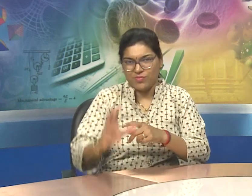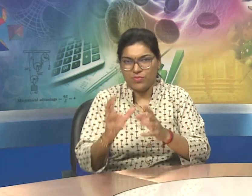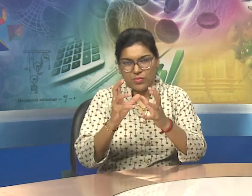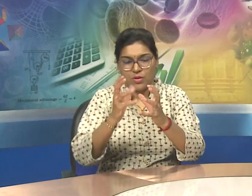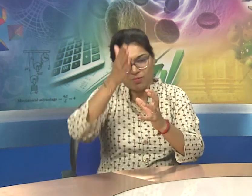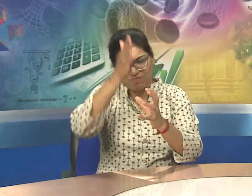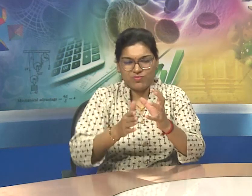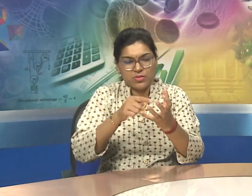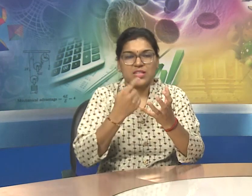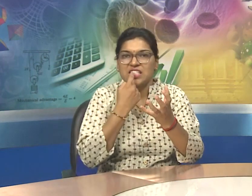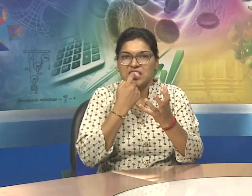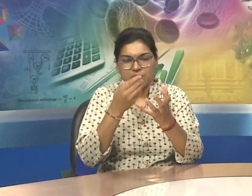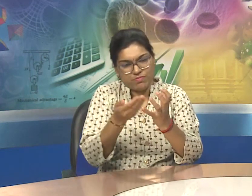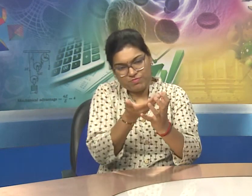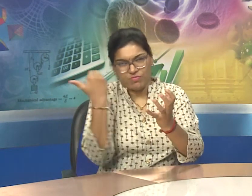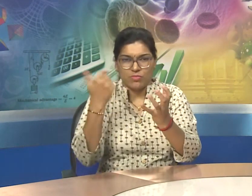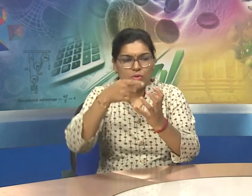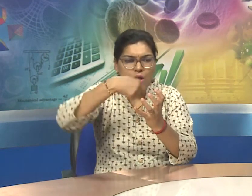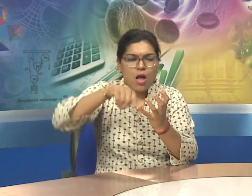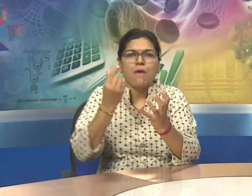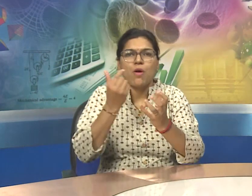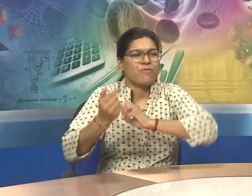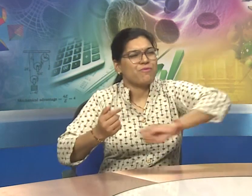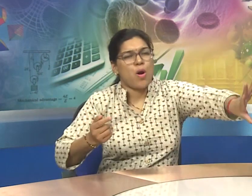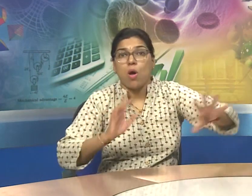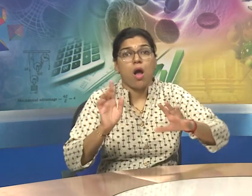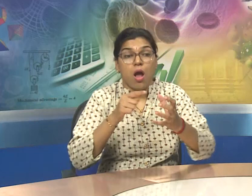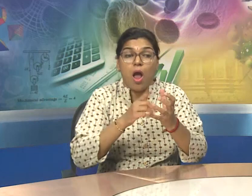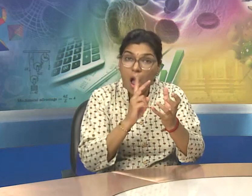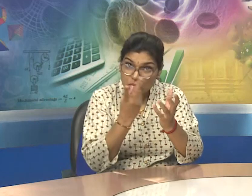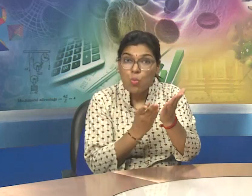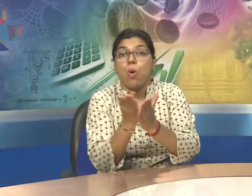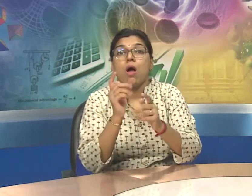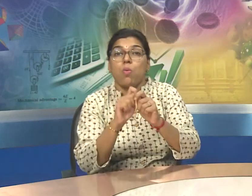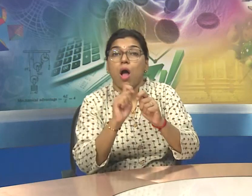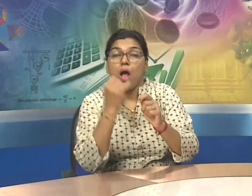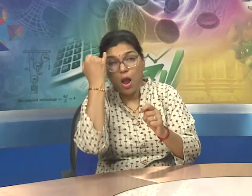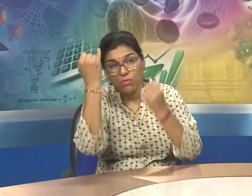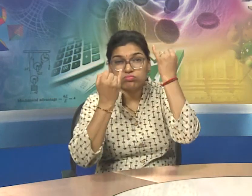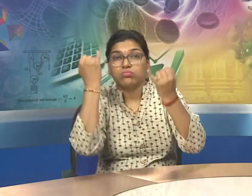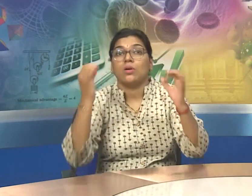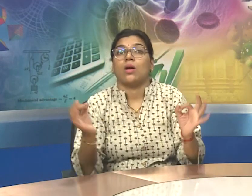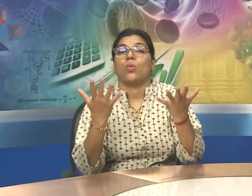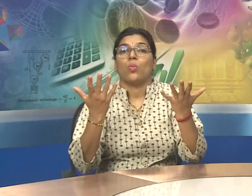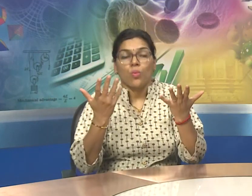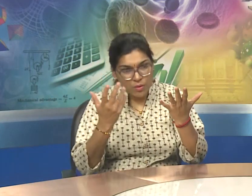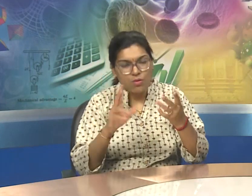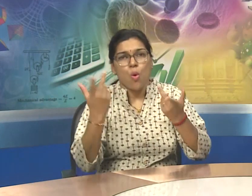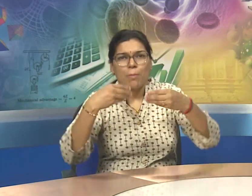you all must have seen the coconut shells. After taking out the coconut, that waste